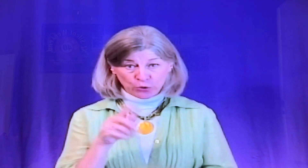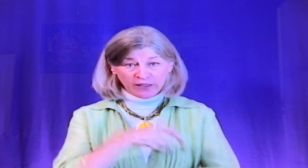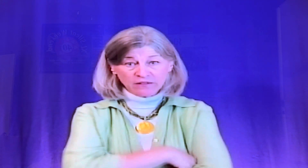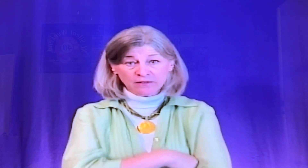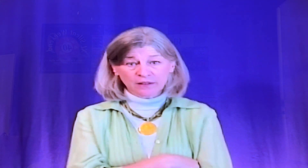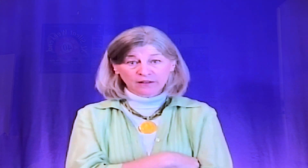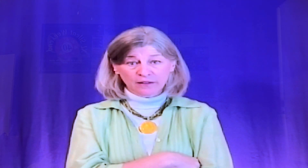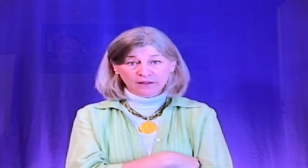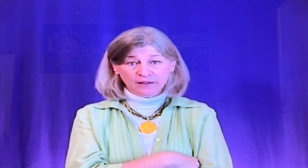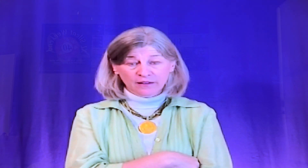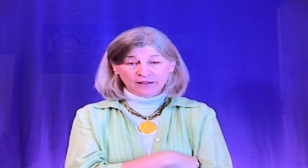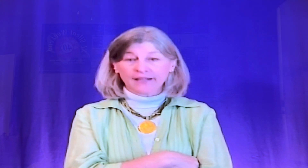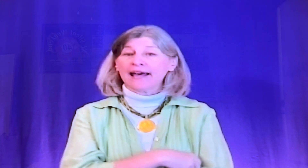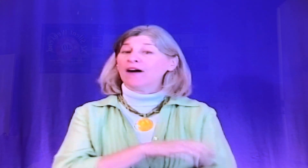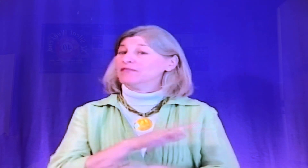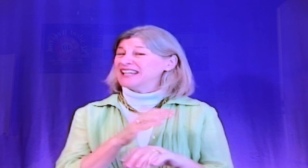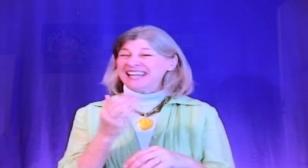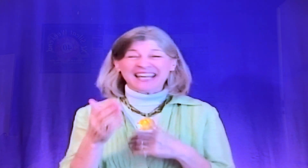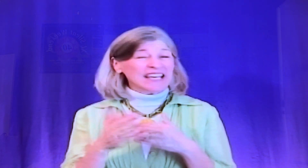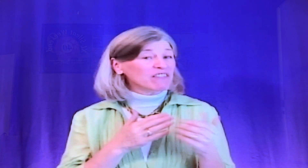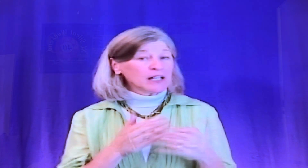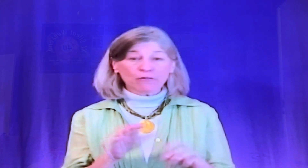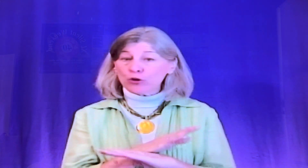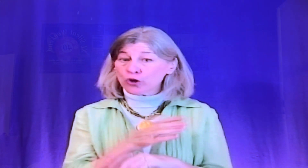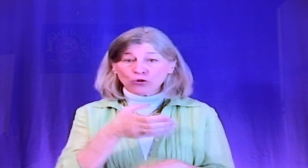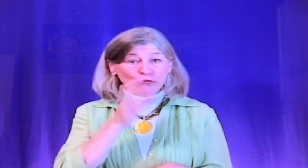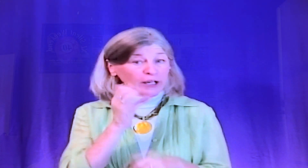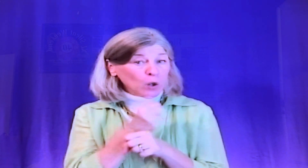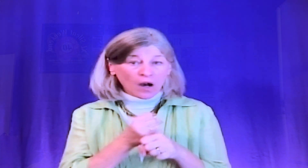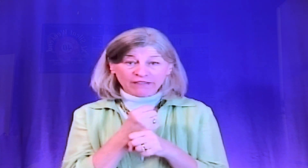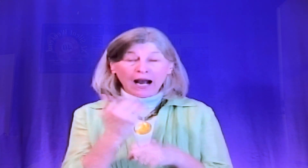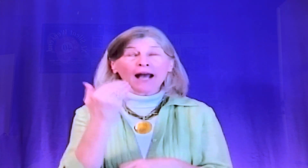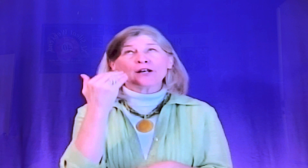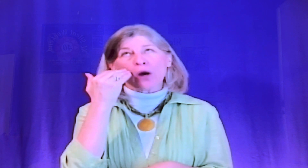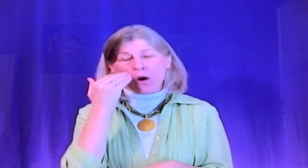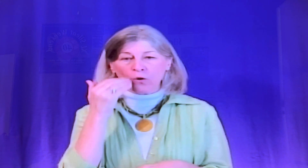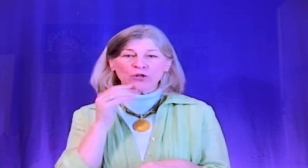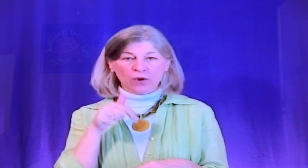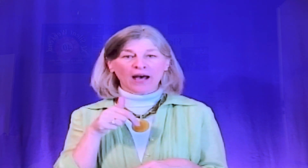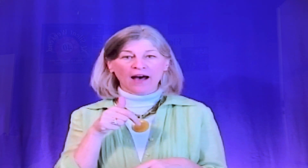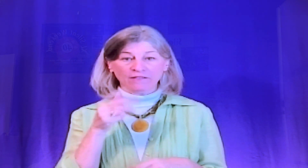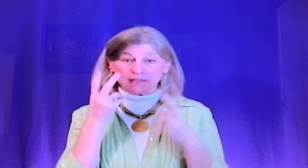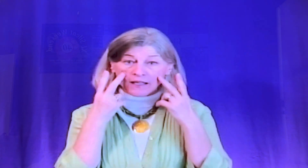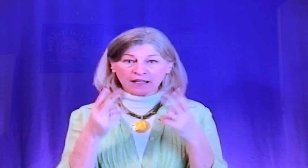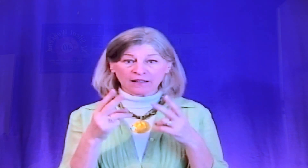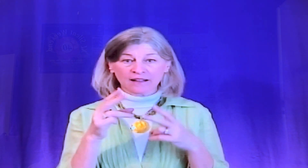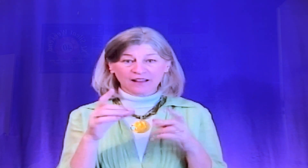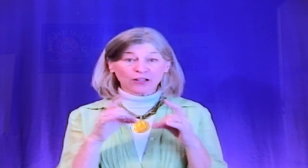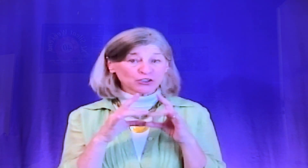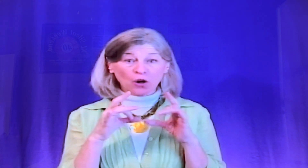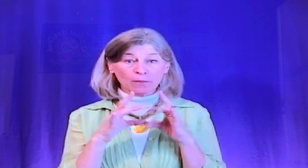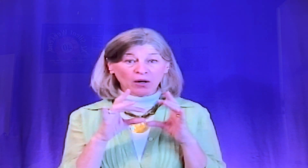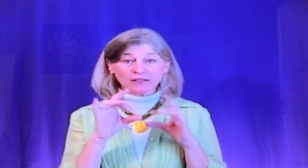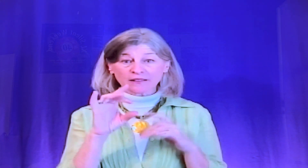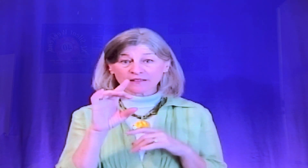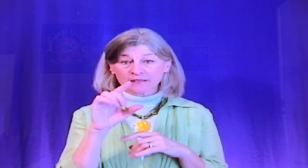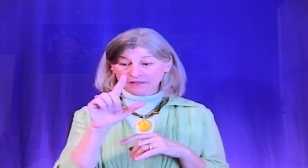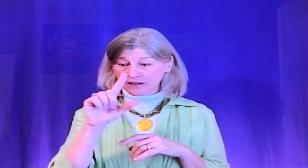it? Now, even if you don't drink coffee, I know you have seen the Starbucks